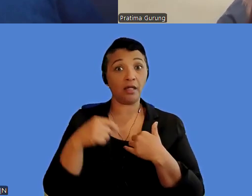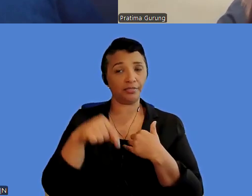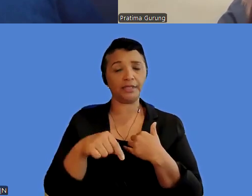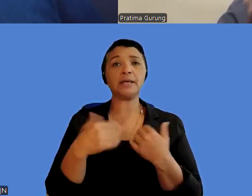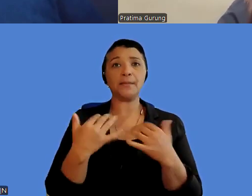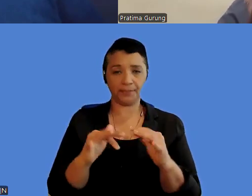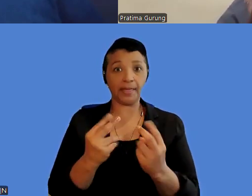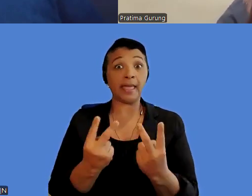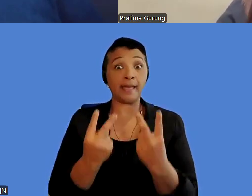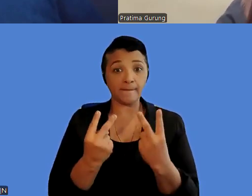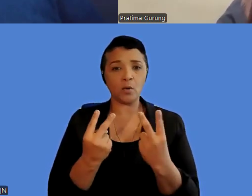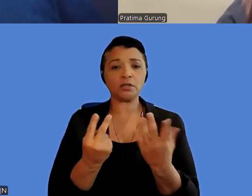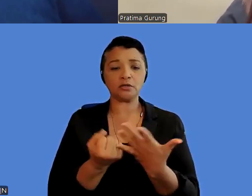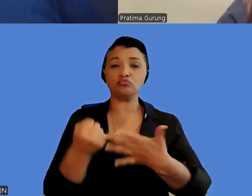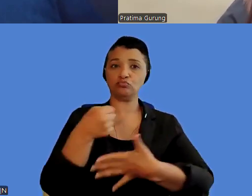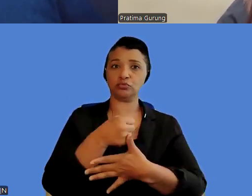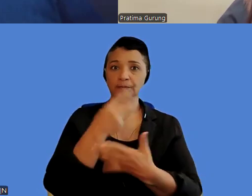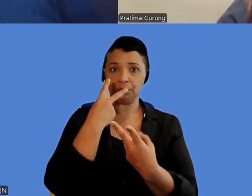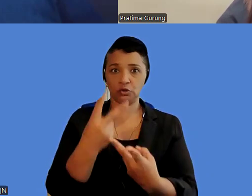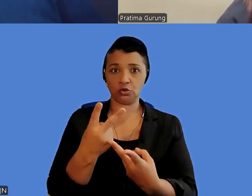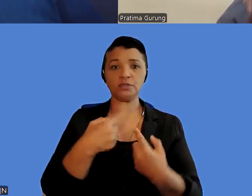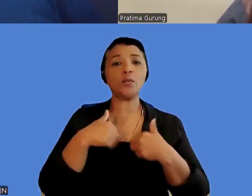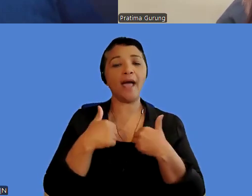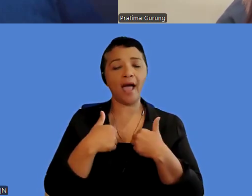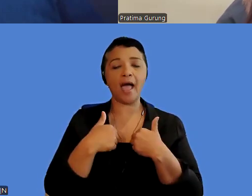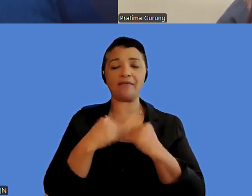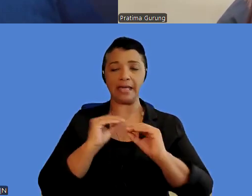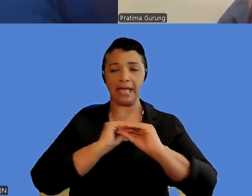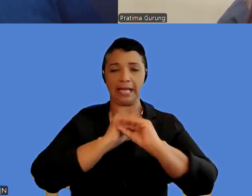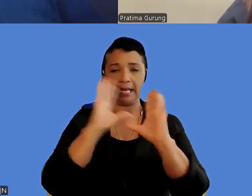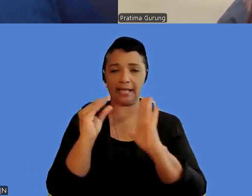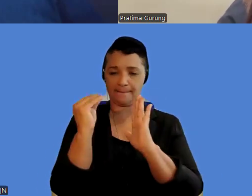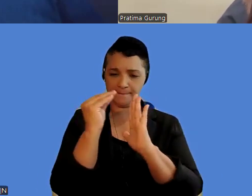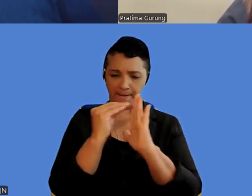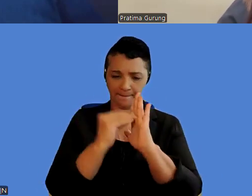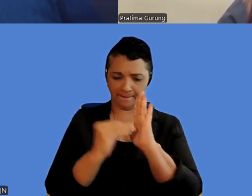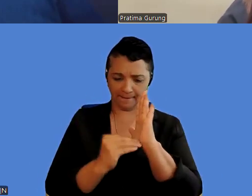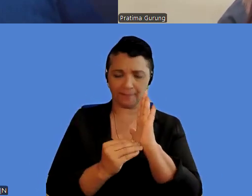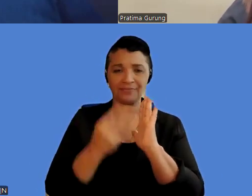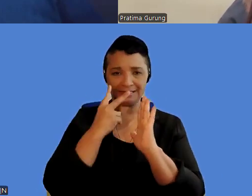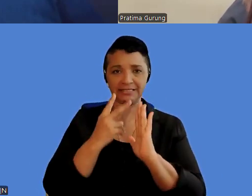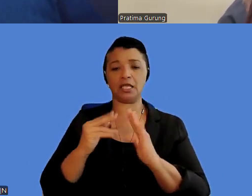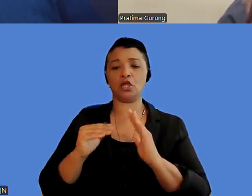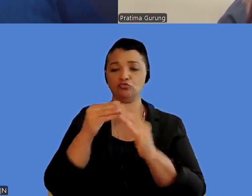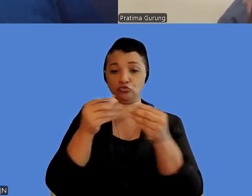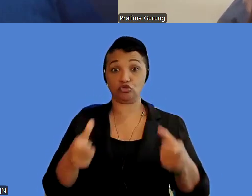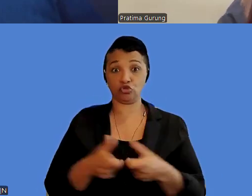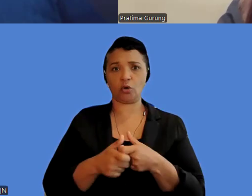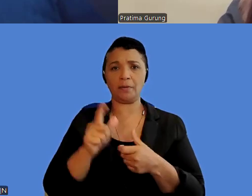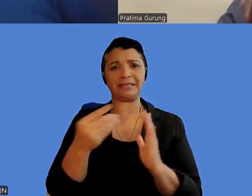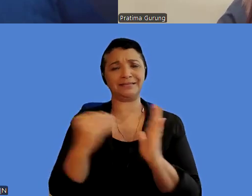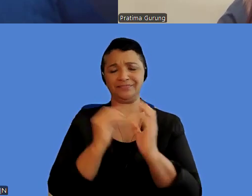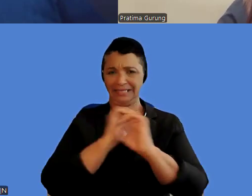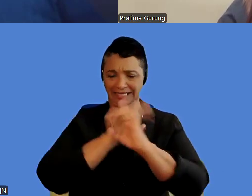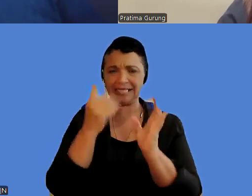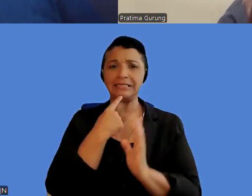it is very critical to clearly outline in the outcome document of the third Global Disability Summit about